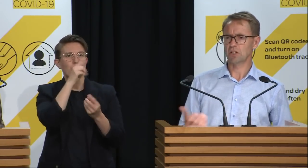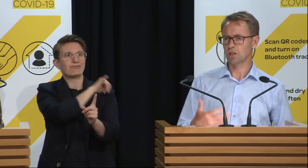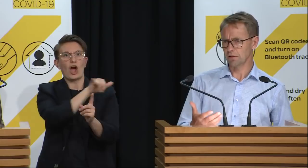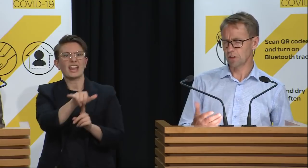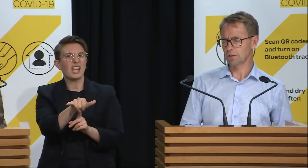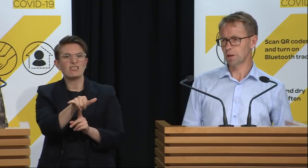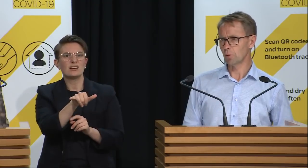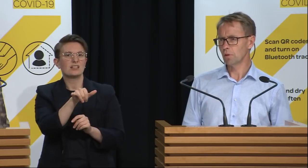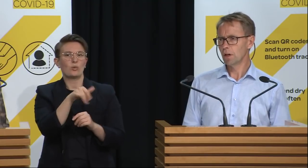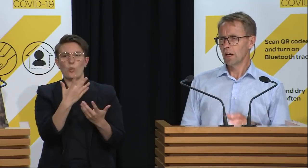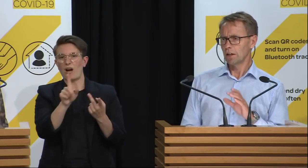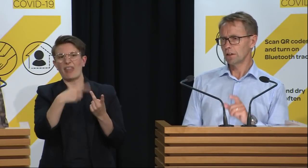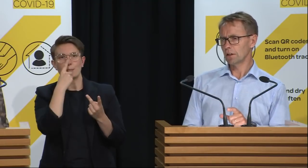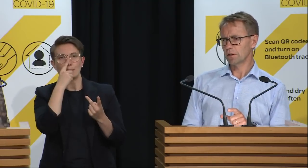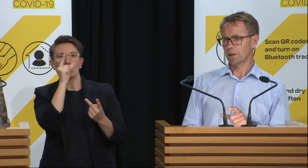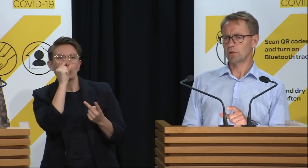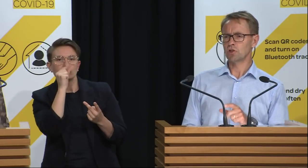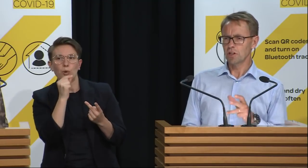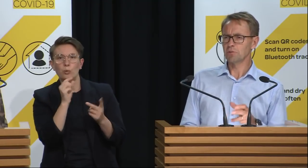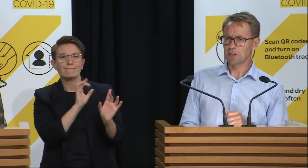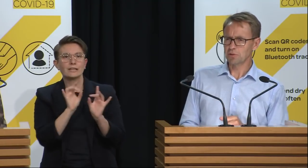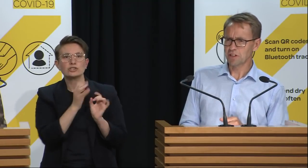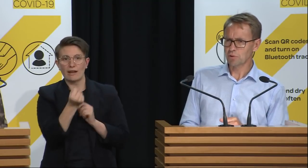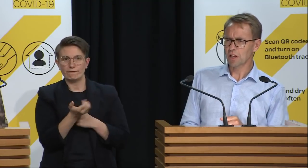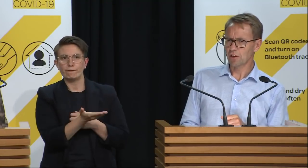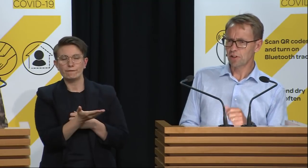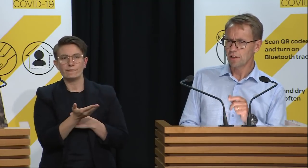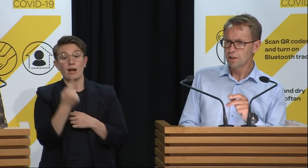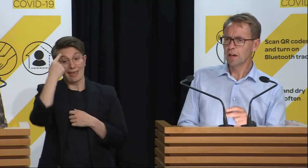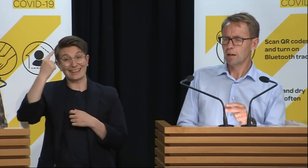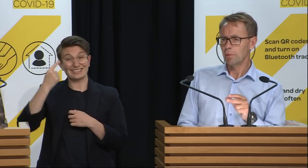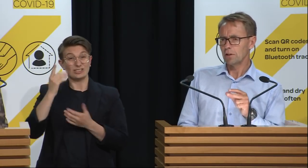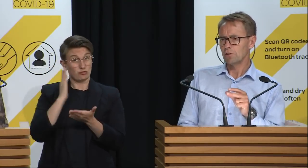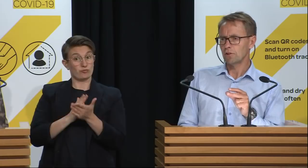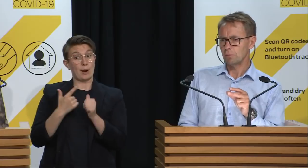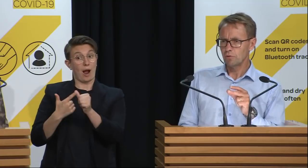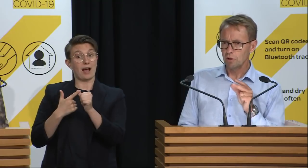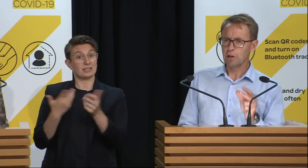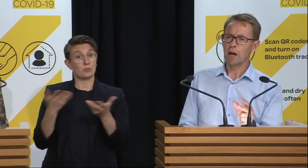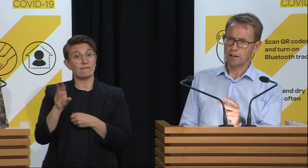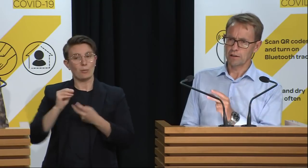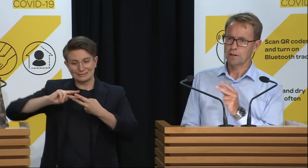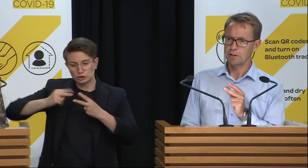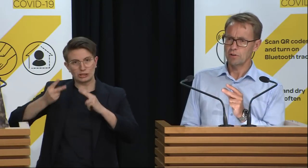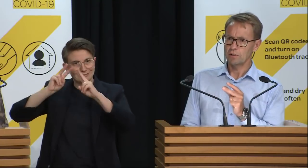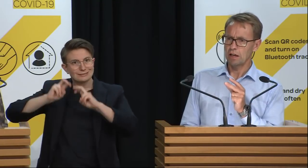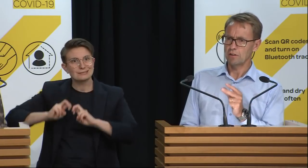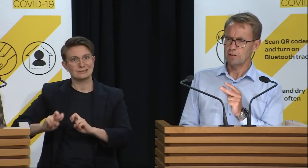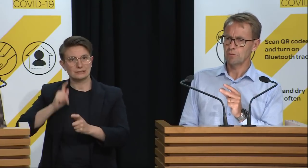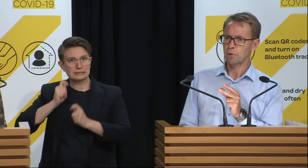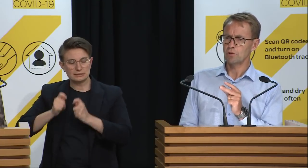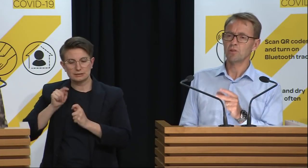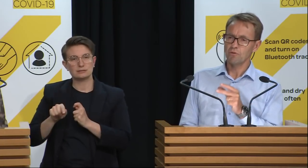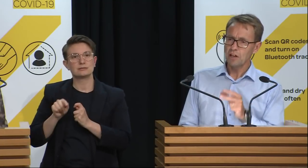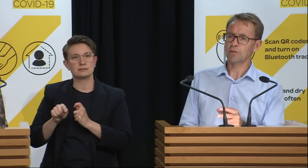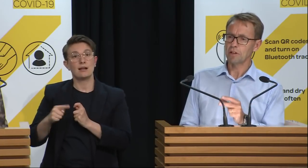potentially infected people. And again, I think the genome sequencing will tell us here but it seems very likely, given that